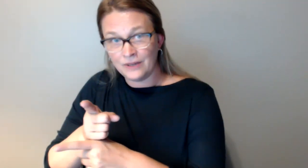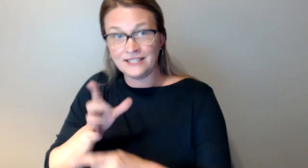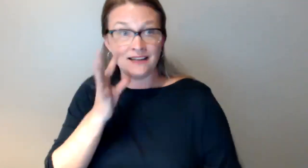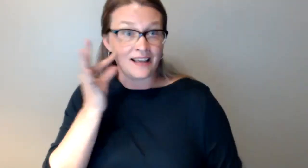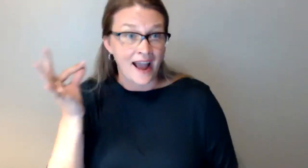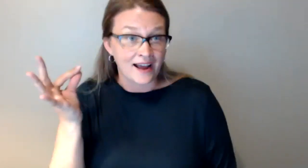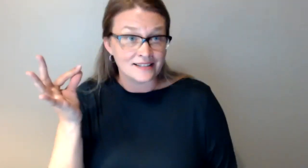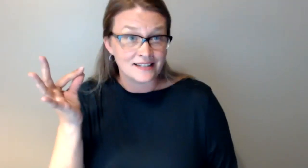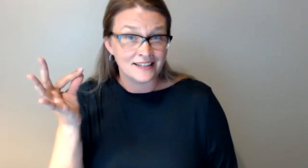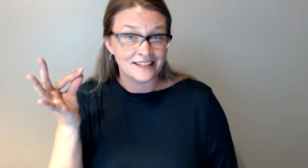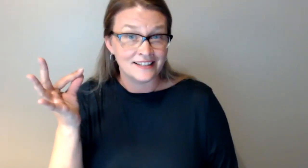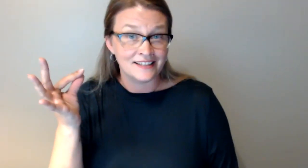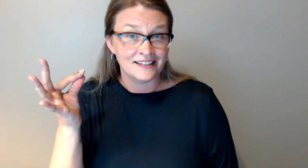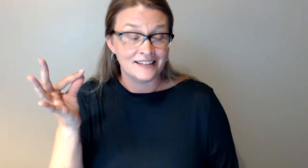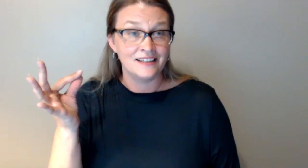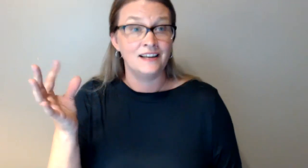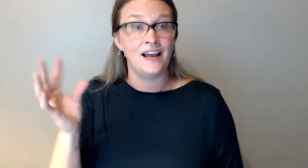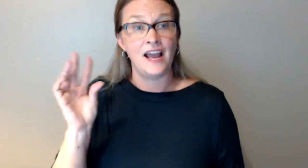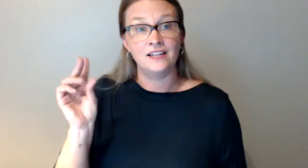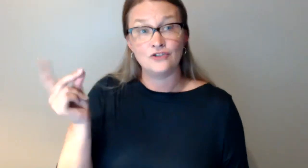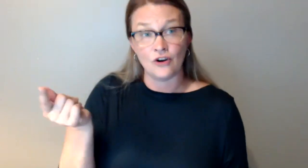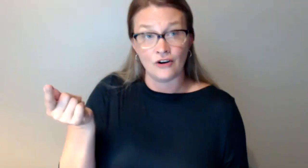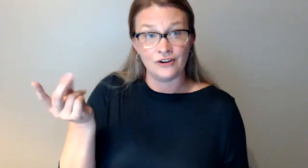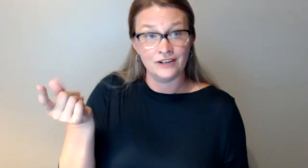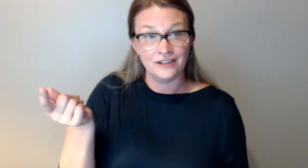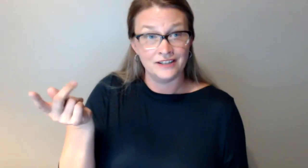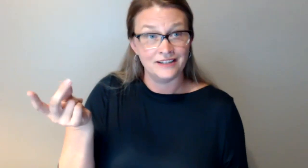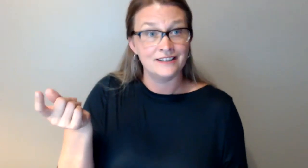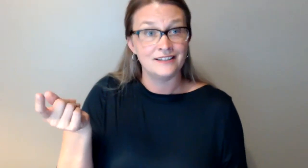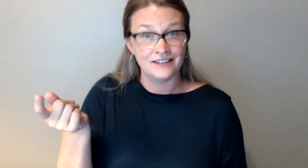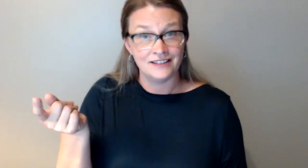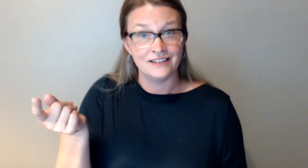We did cat and dog.